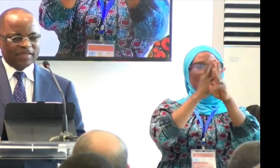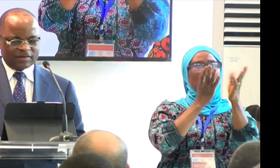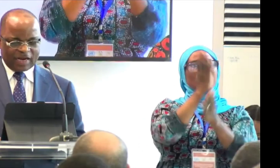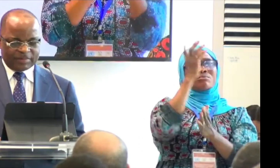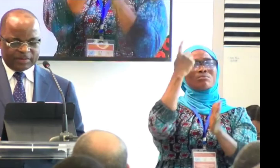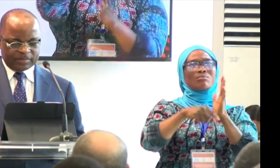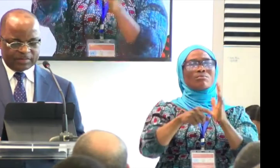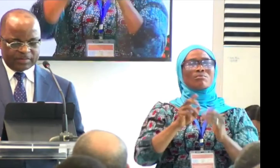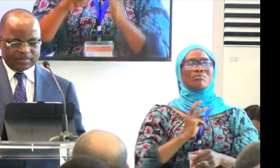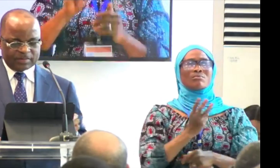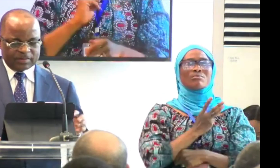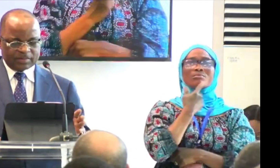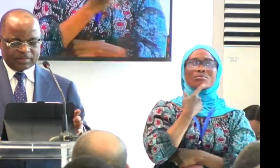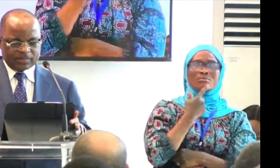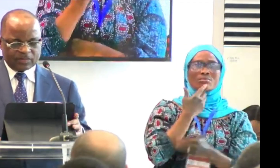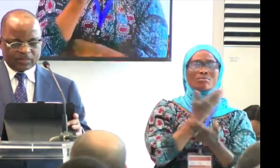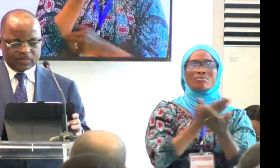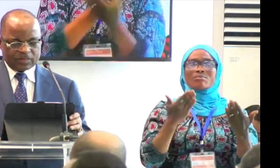and make things happen.